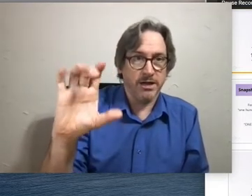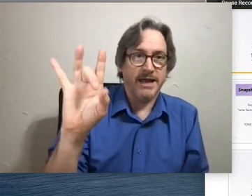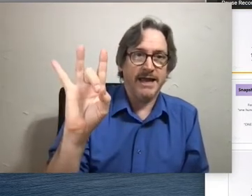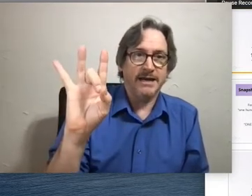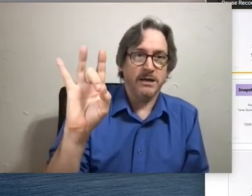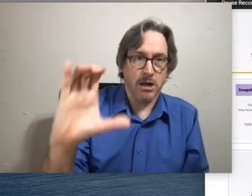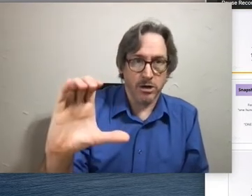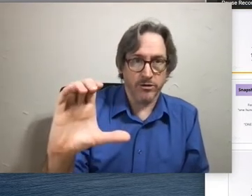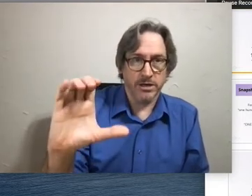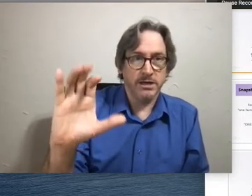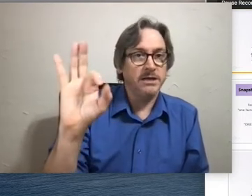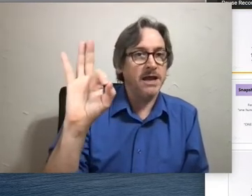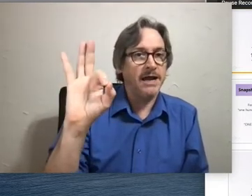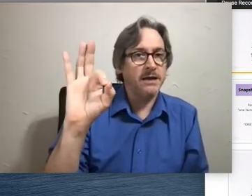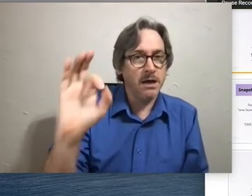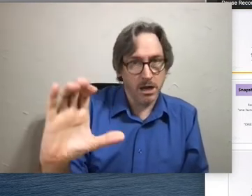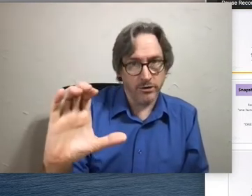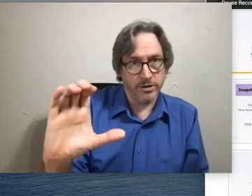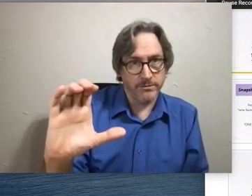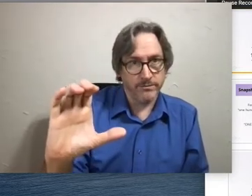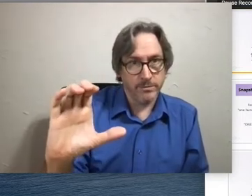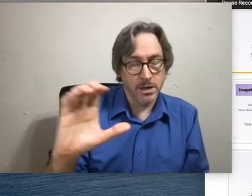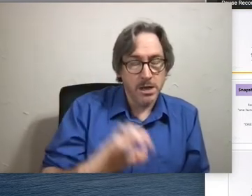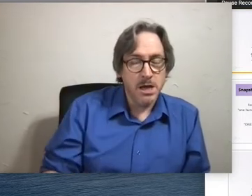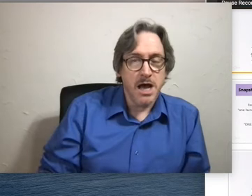700, 800, 900.